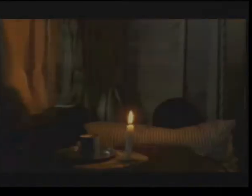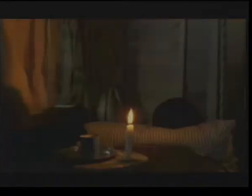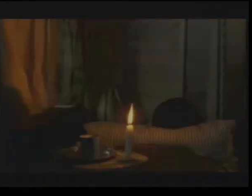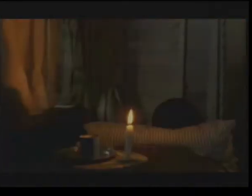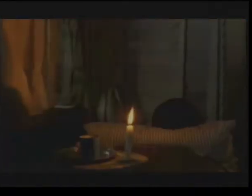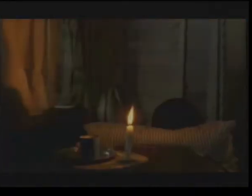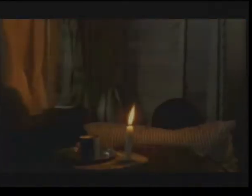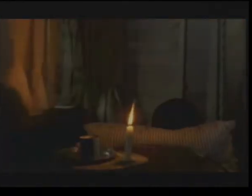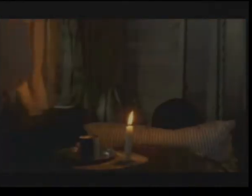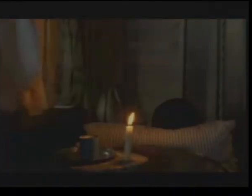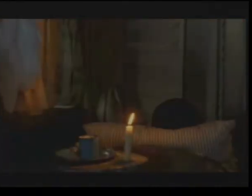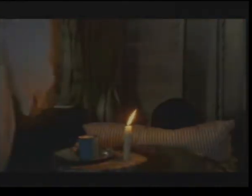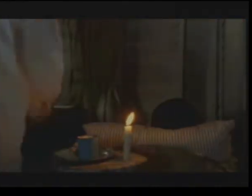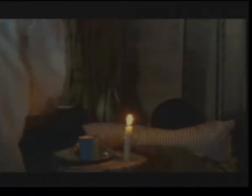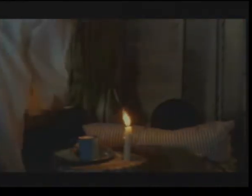Percy!